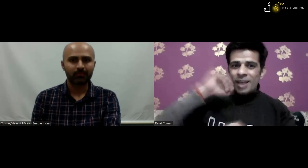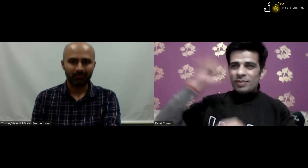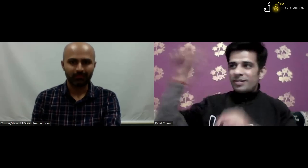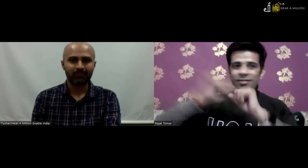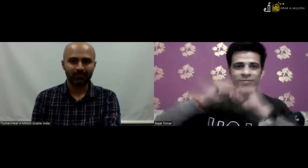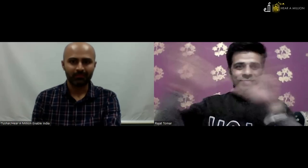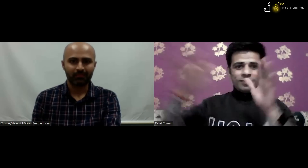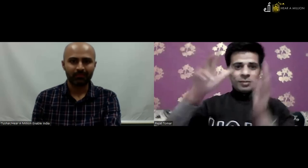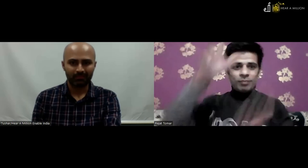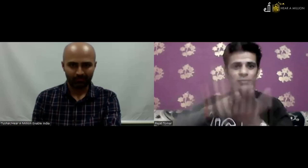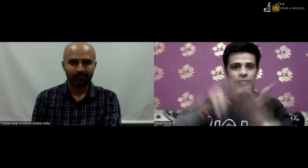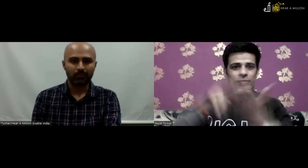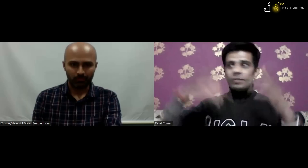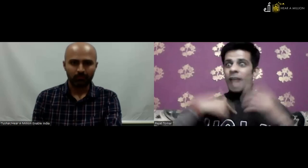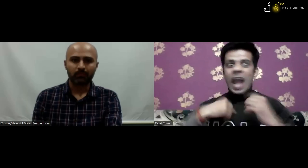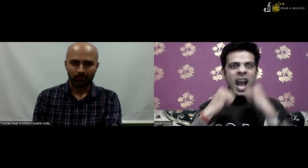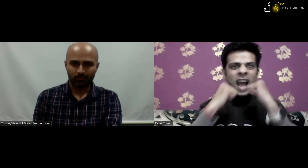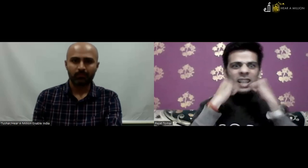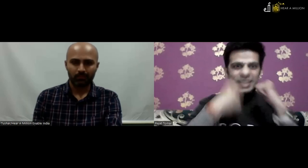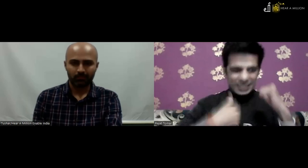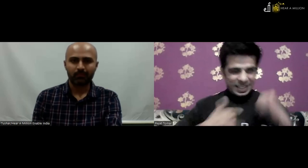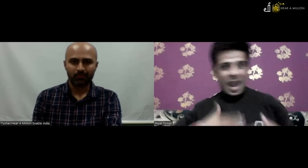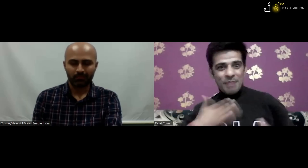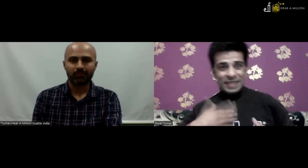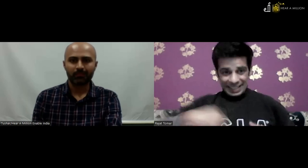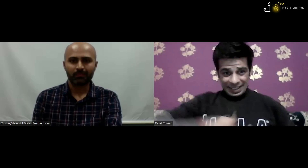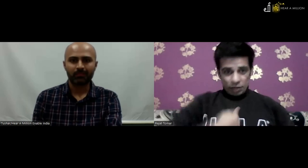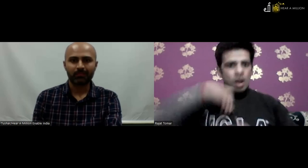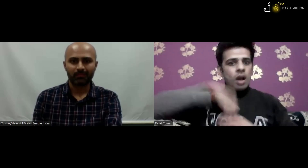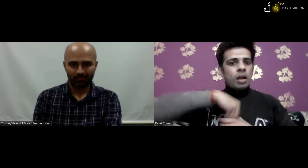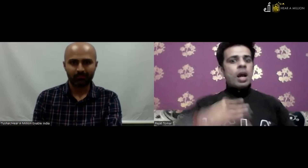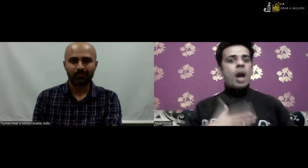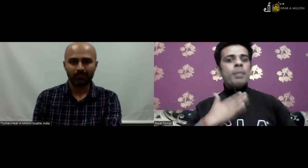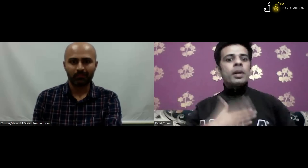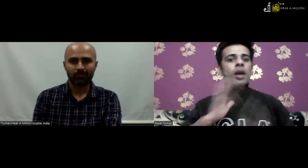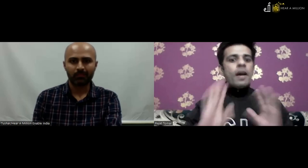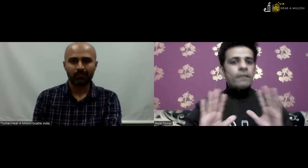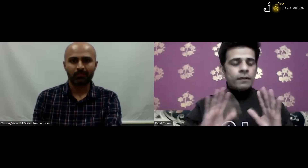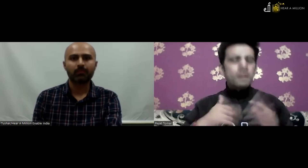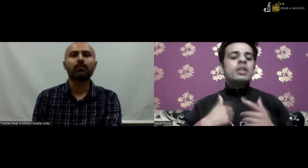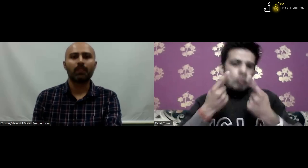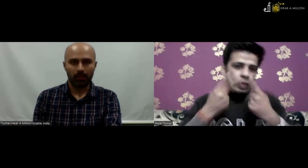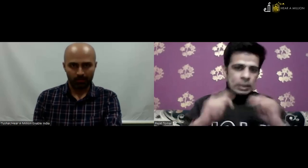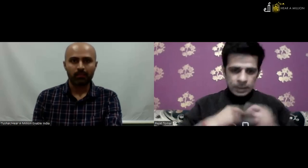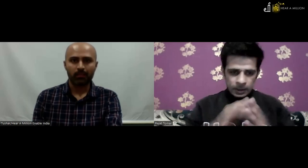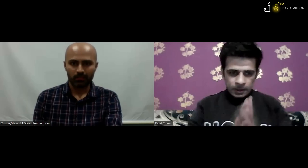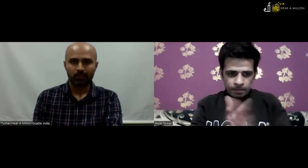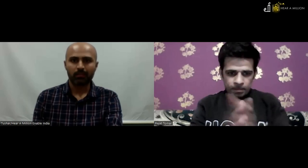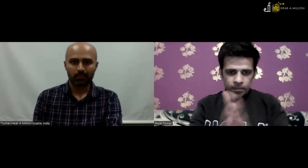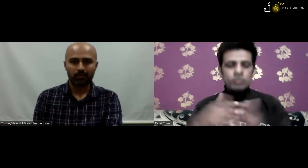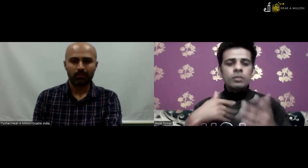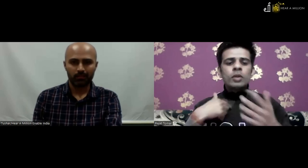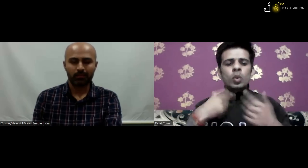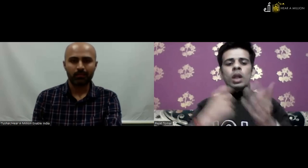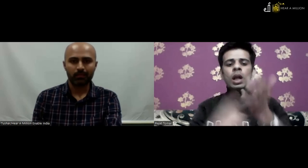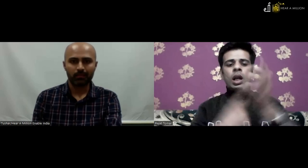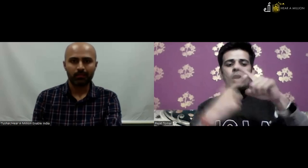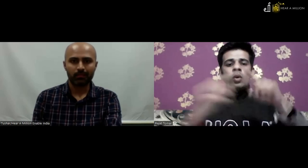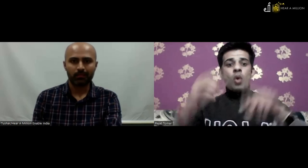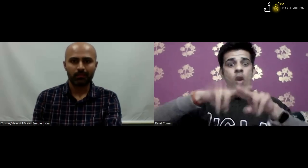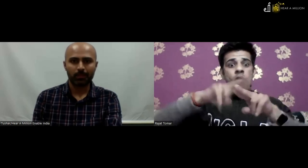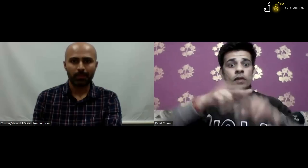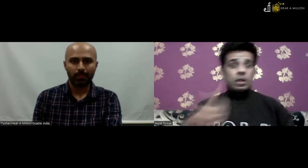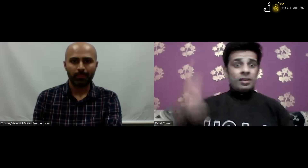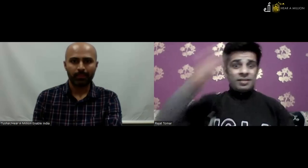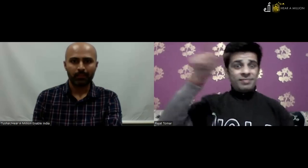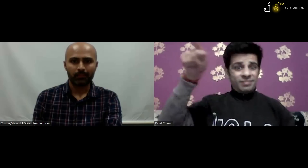two-wheeler. But when I saw that, yeah, National Association of Deaf, they were protesting, and I was quite happy